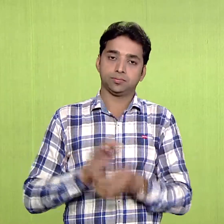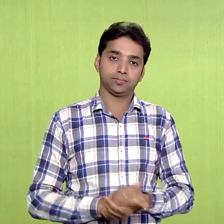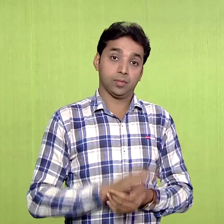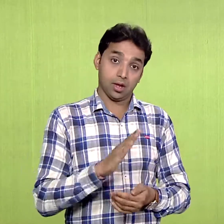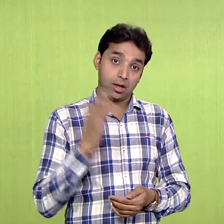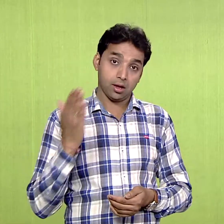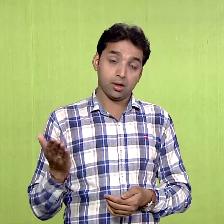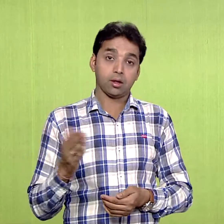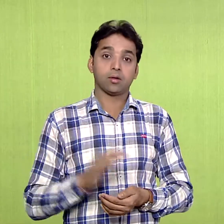and pillared